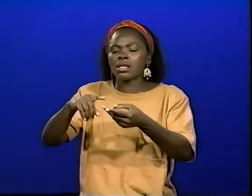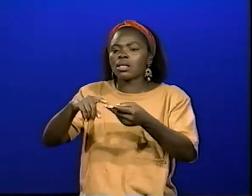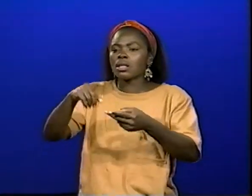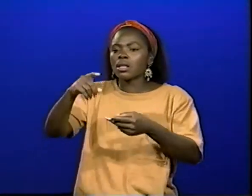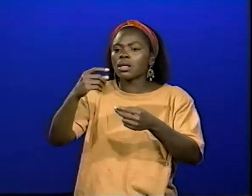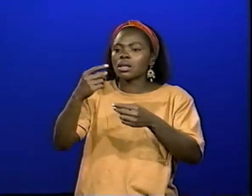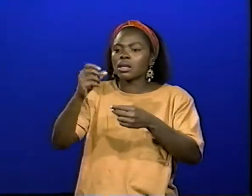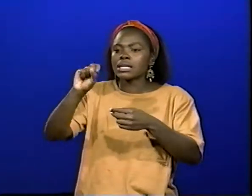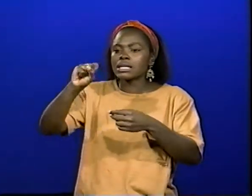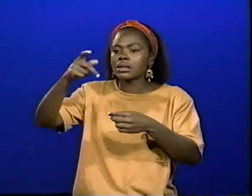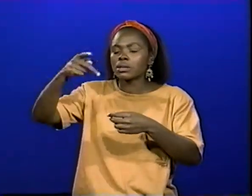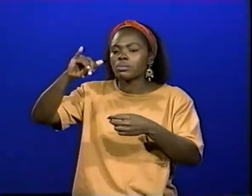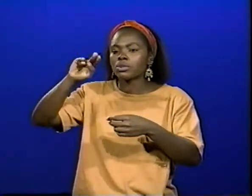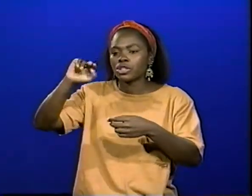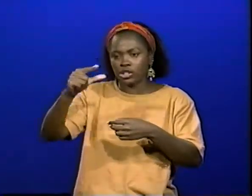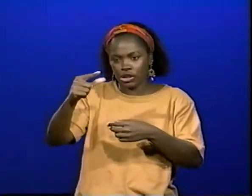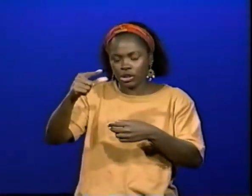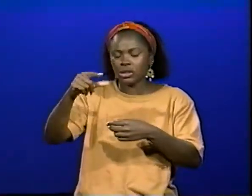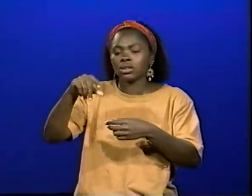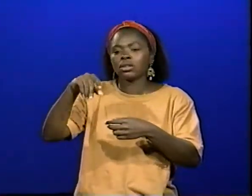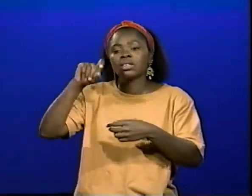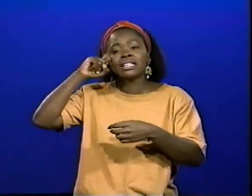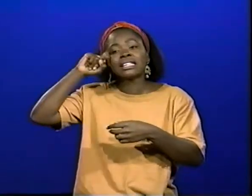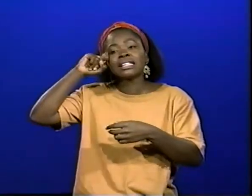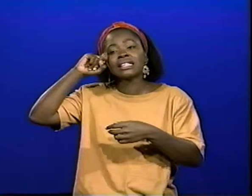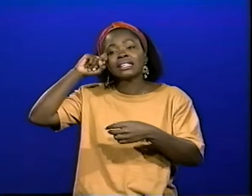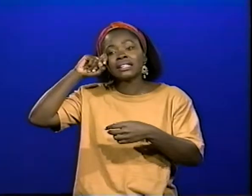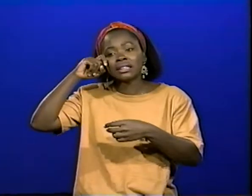And you need to add some spring onions.